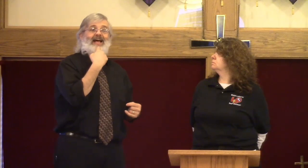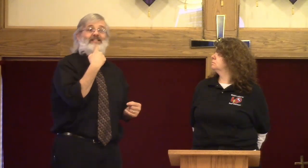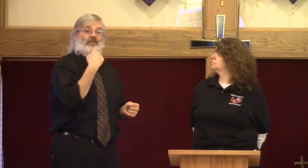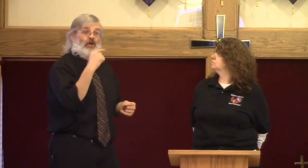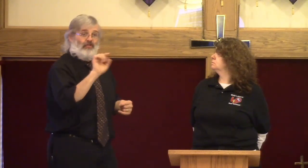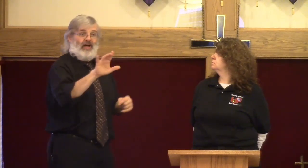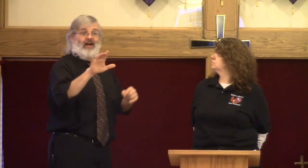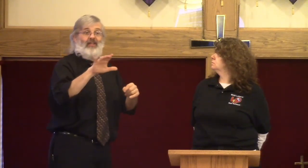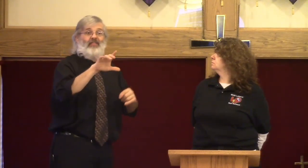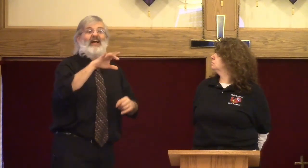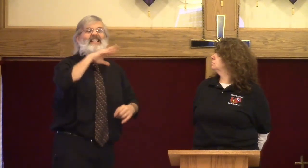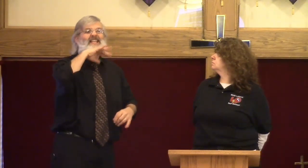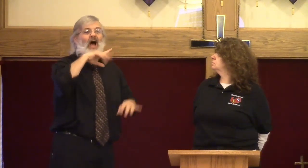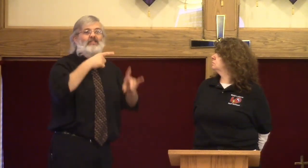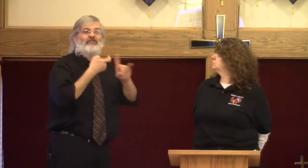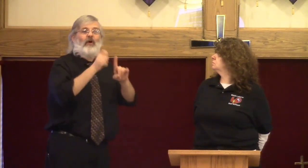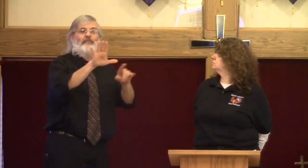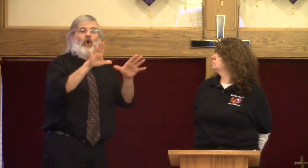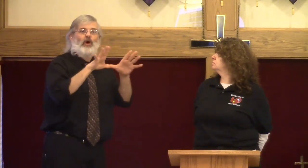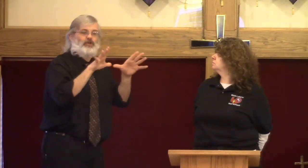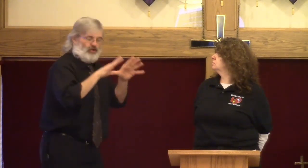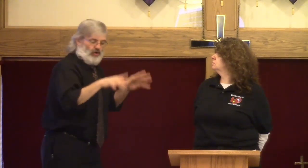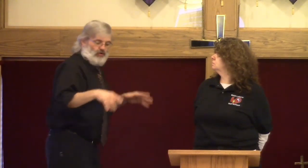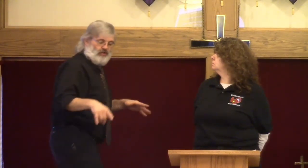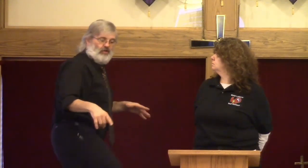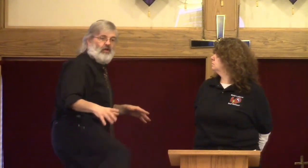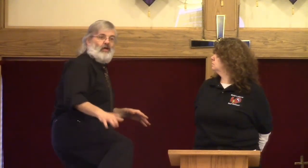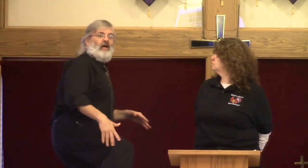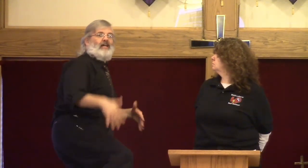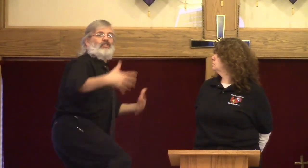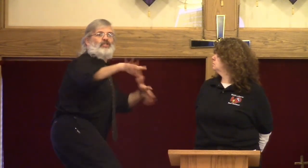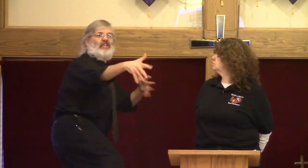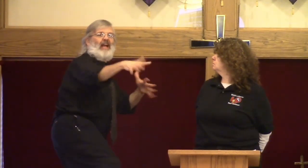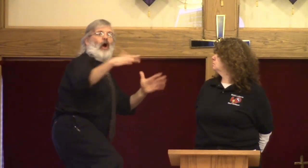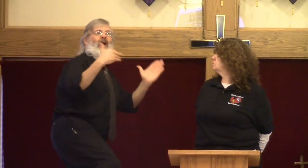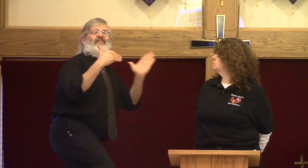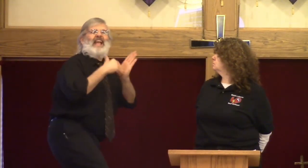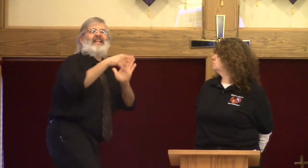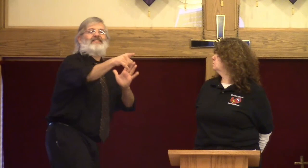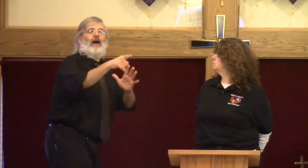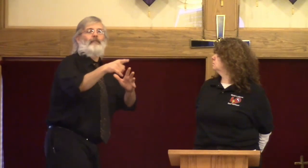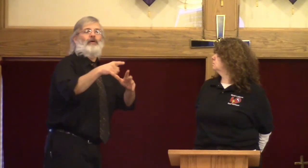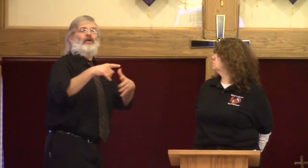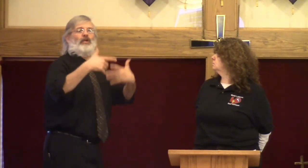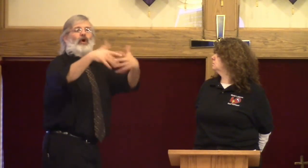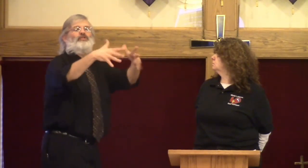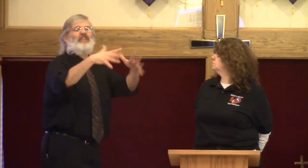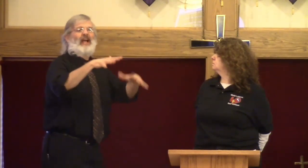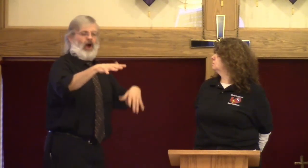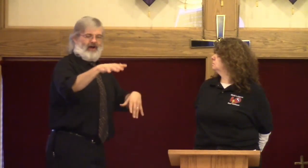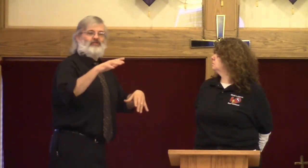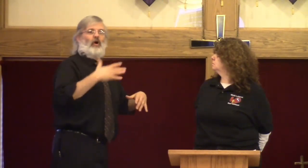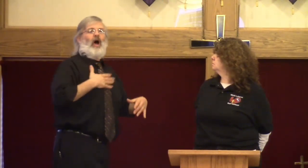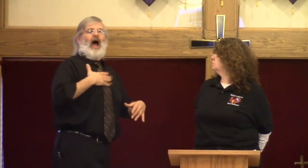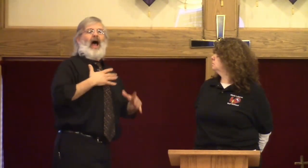says, the dust from your shoes, shake off against them. You know, shake off. So